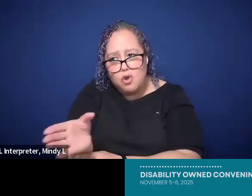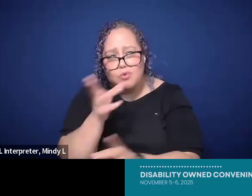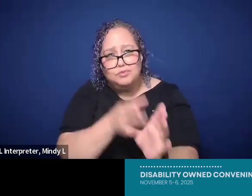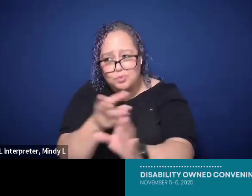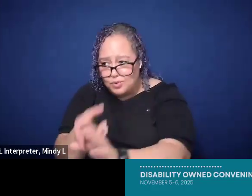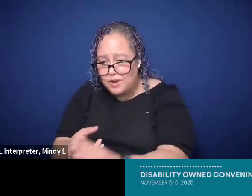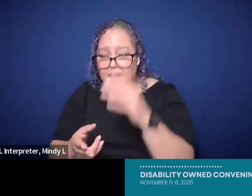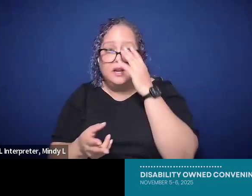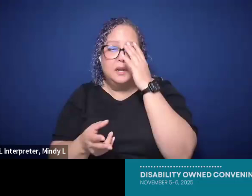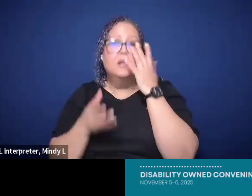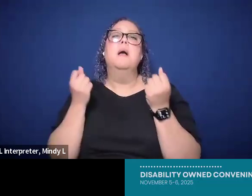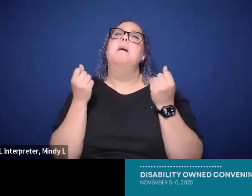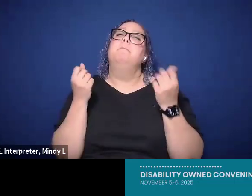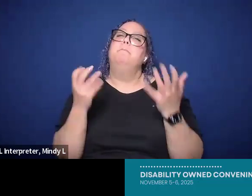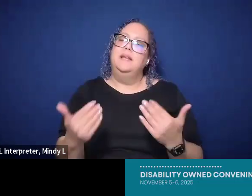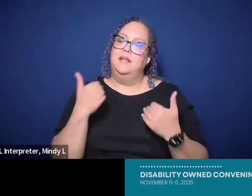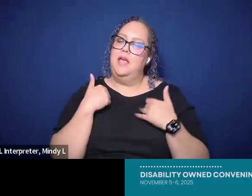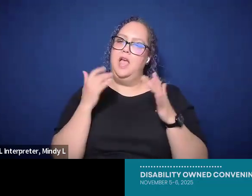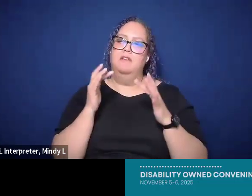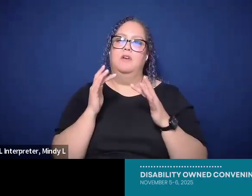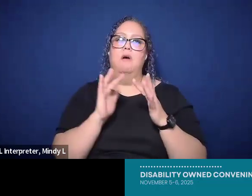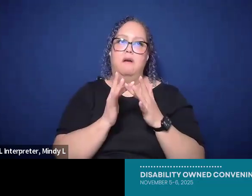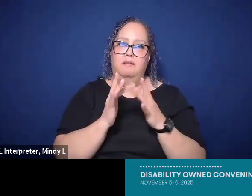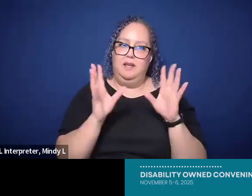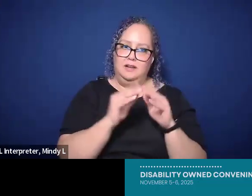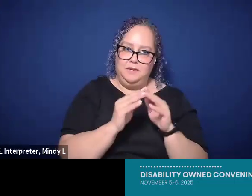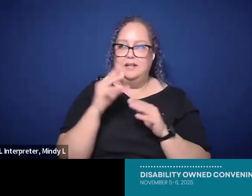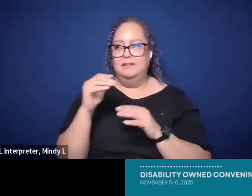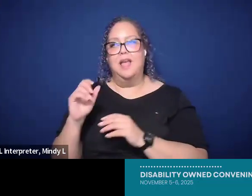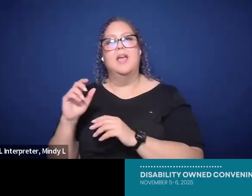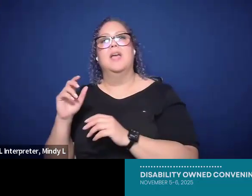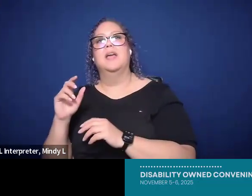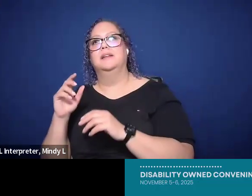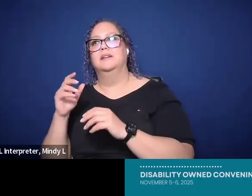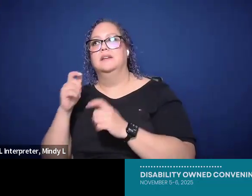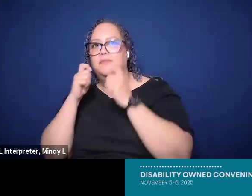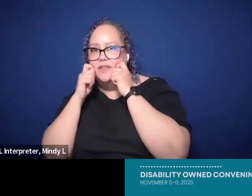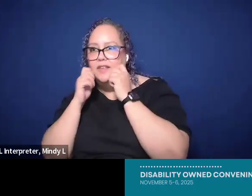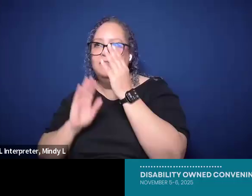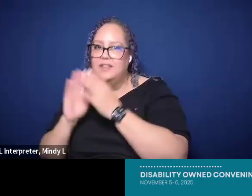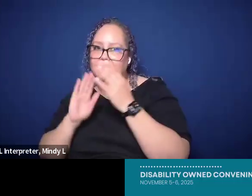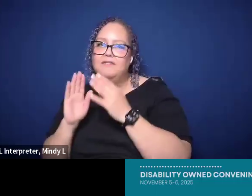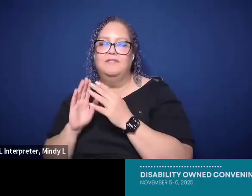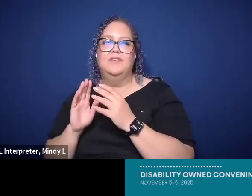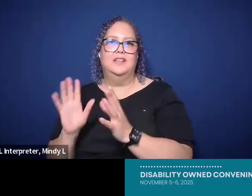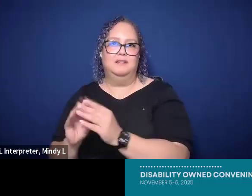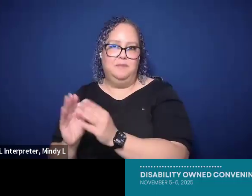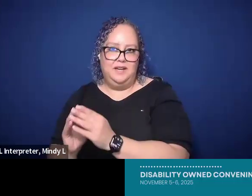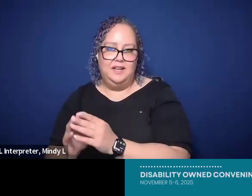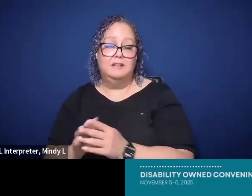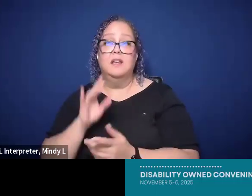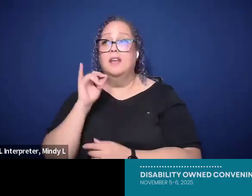virtual meetings in addition to in person. And if they don't, ask for that accommodation if you can't get to an in-person